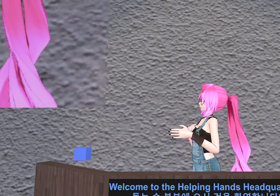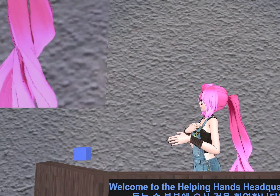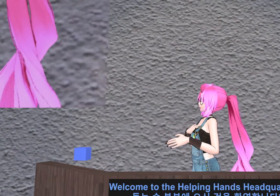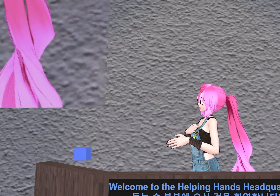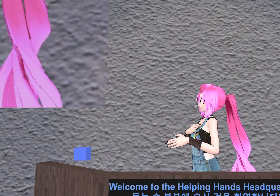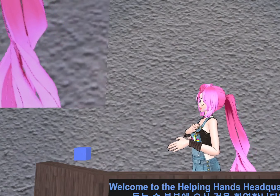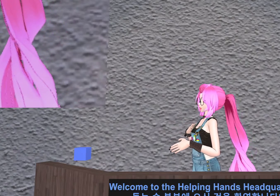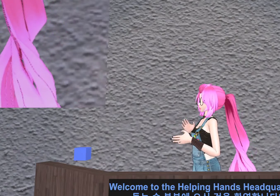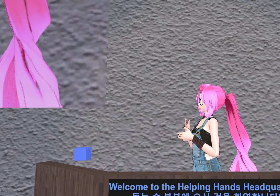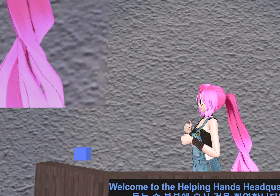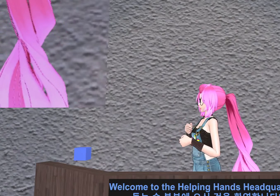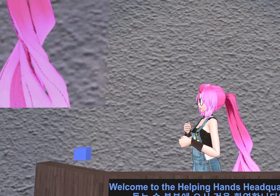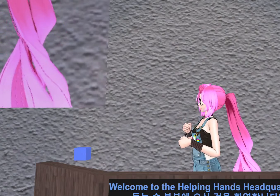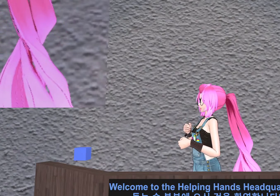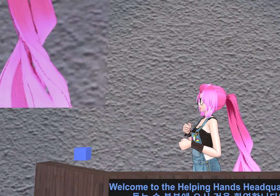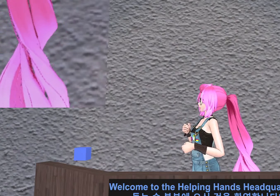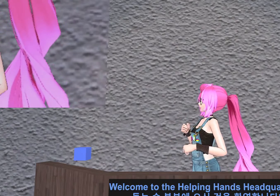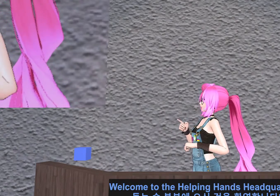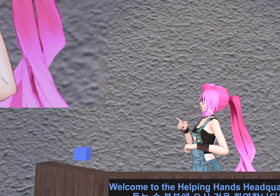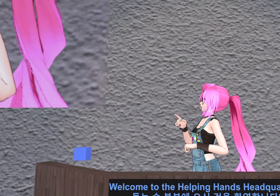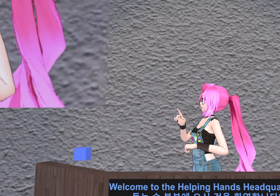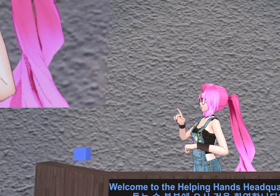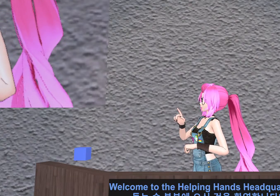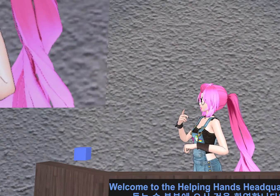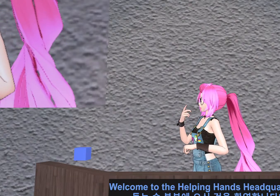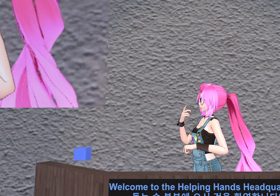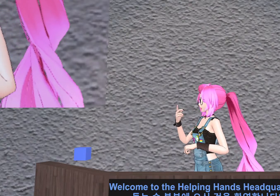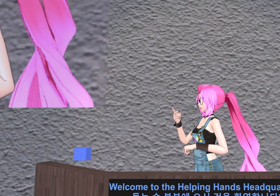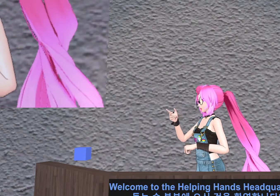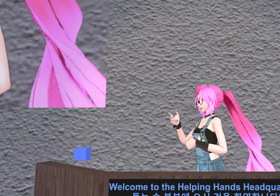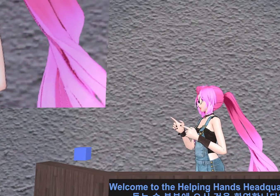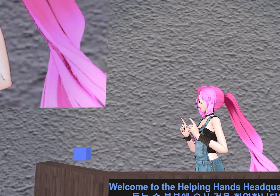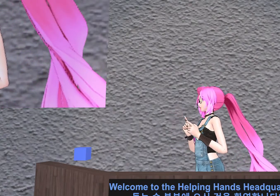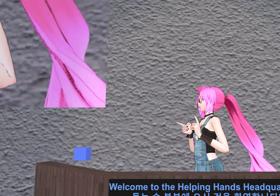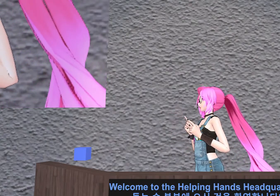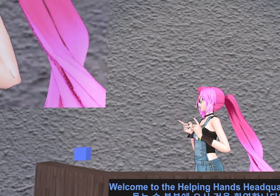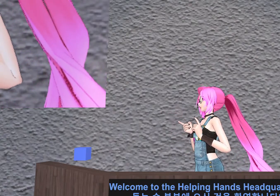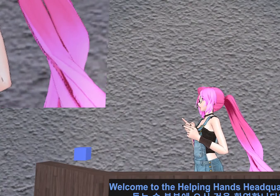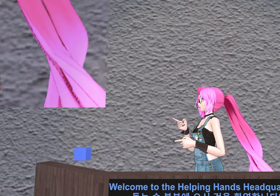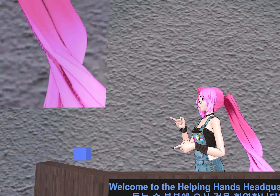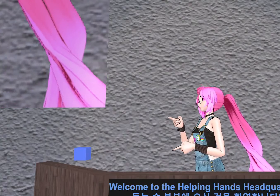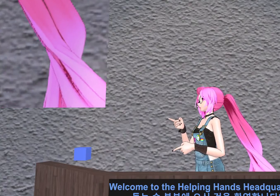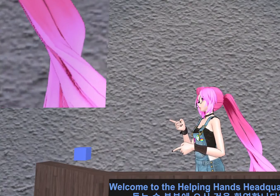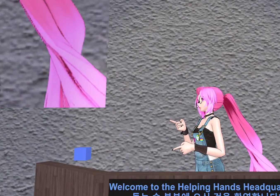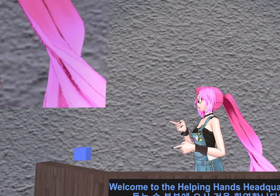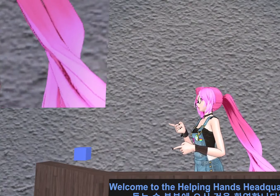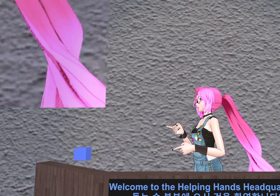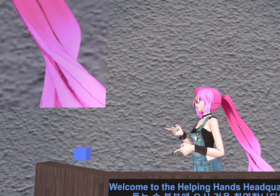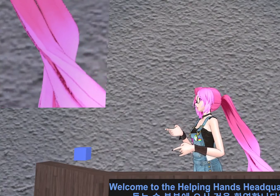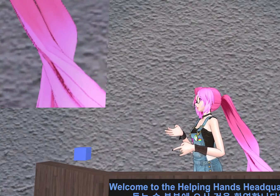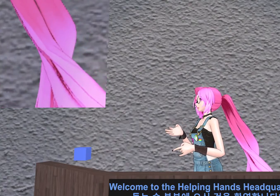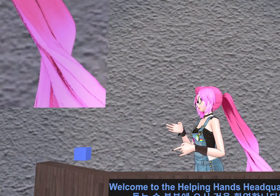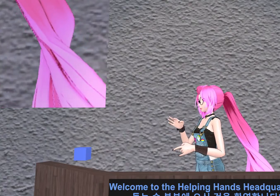depth that I made with Decent. If you look, are you in our Discord?